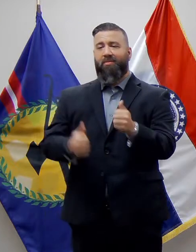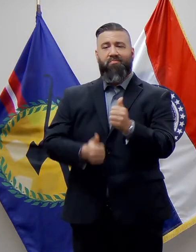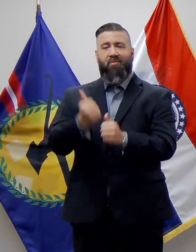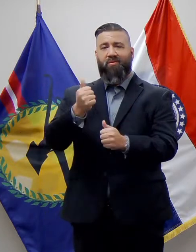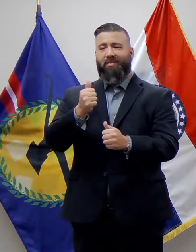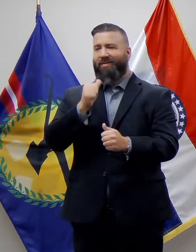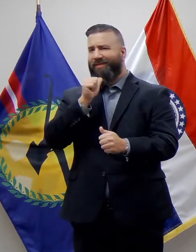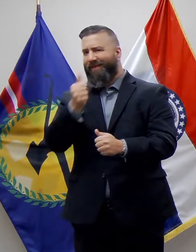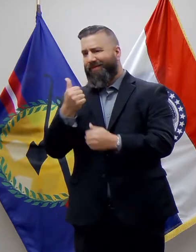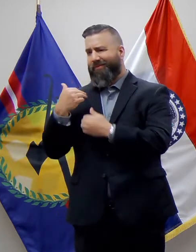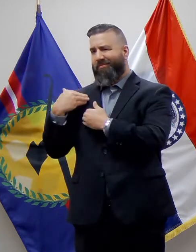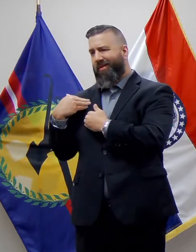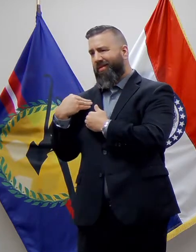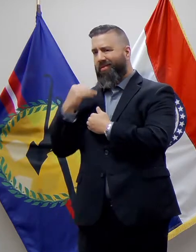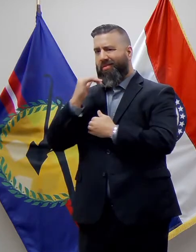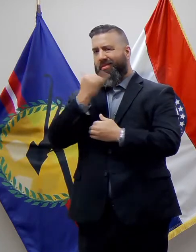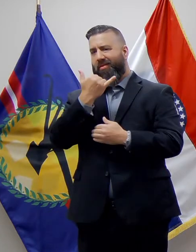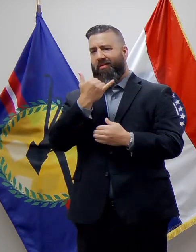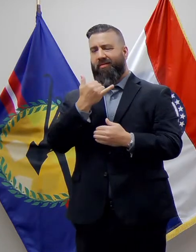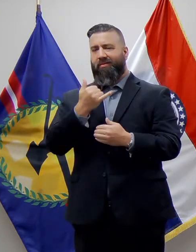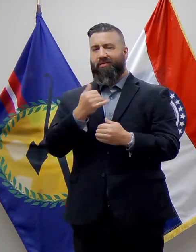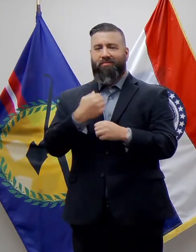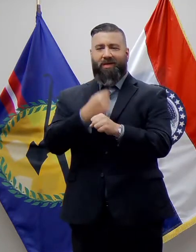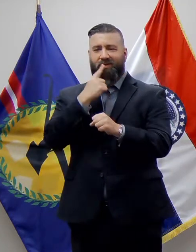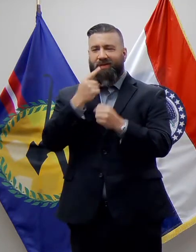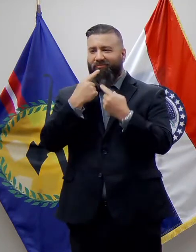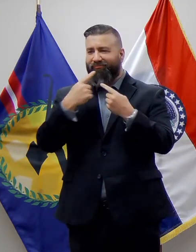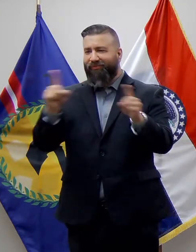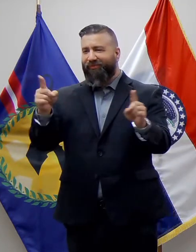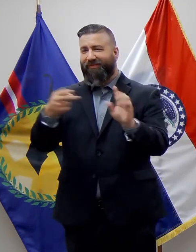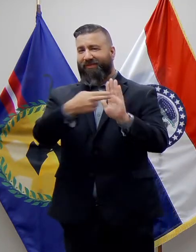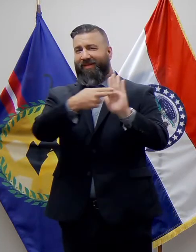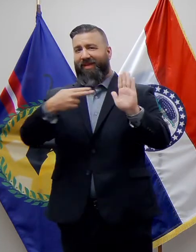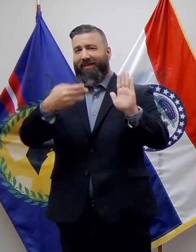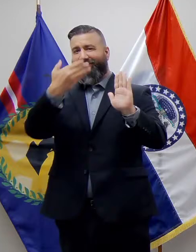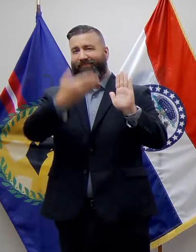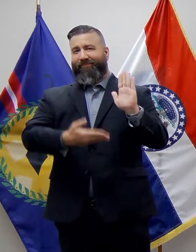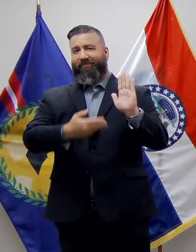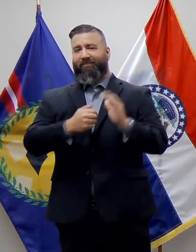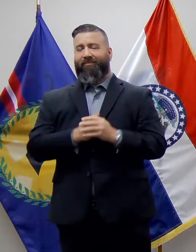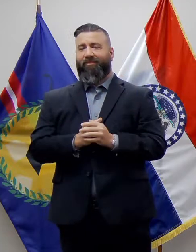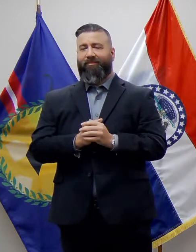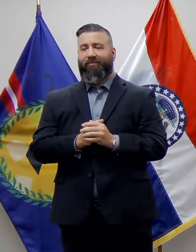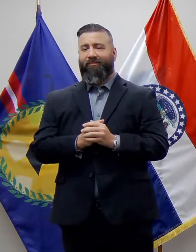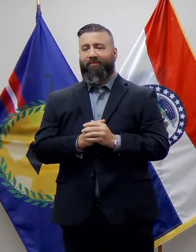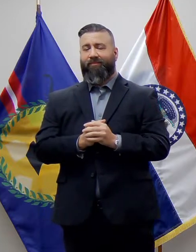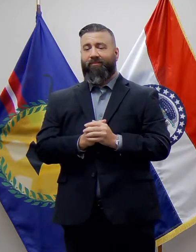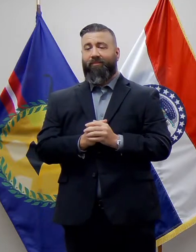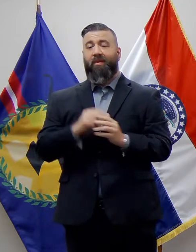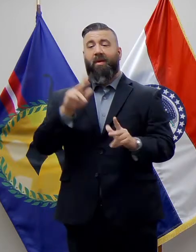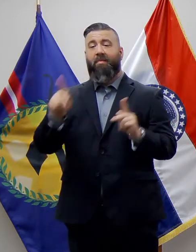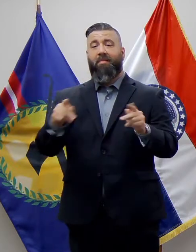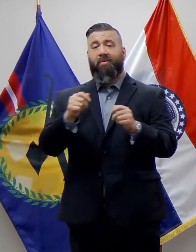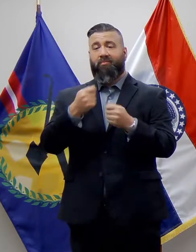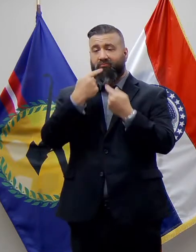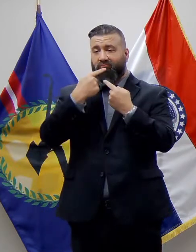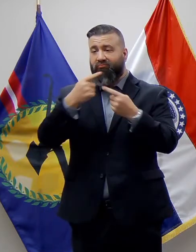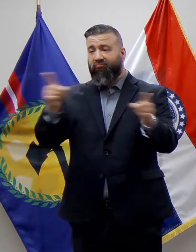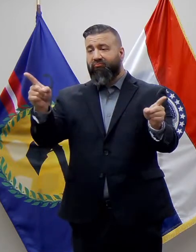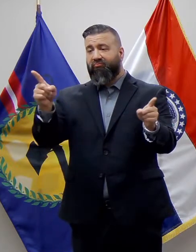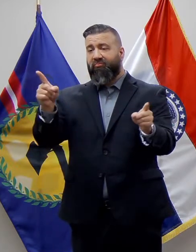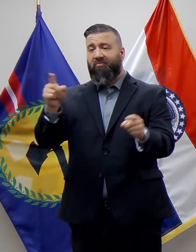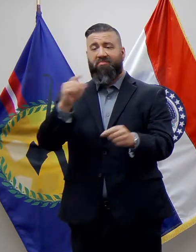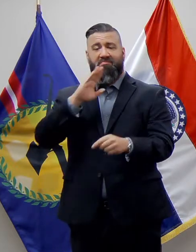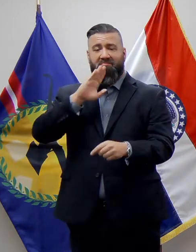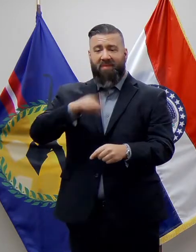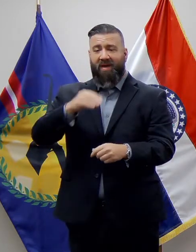most headlines. So here's a headline for you. Those spreading misinformation and bullying